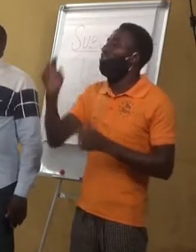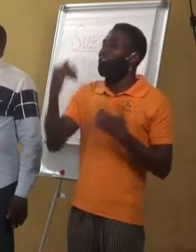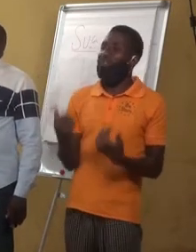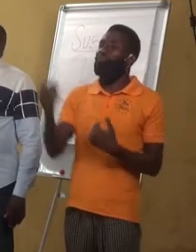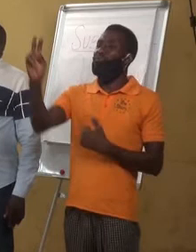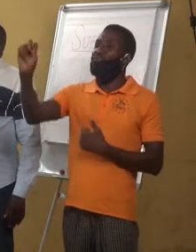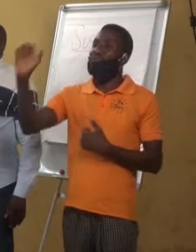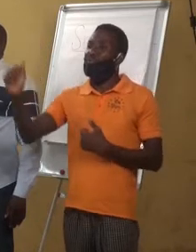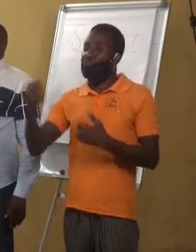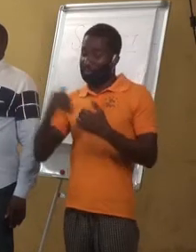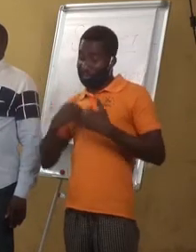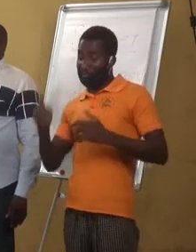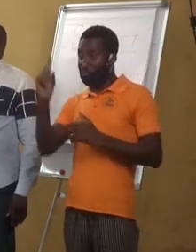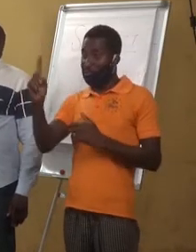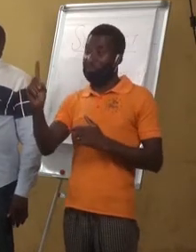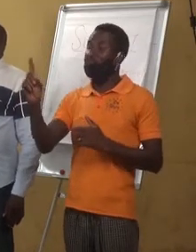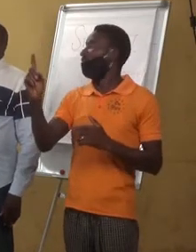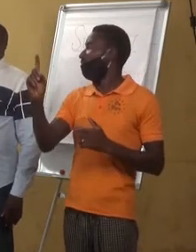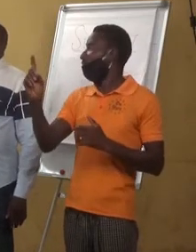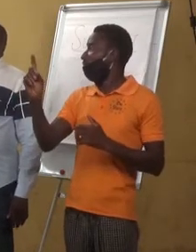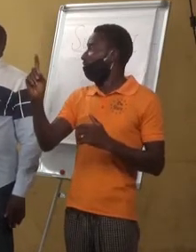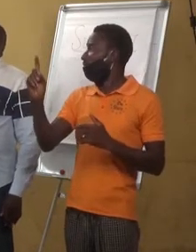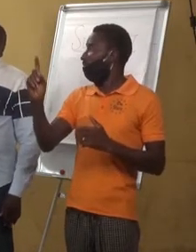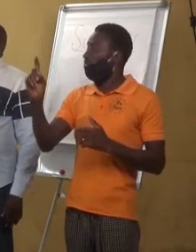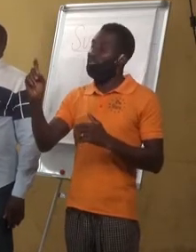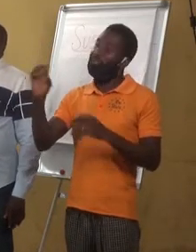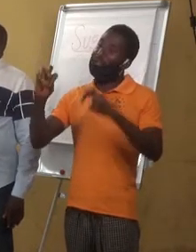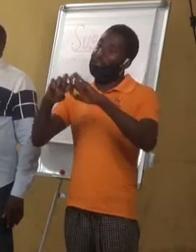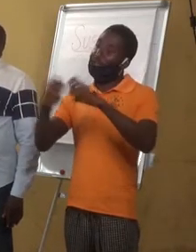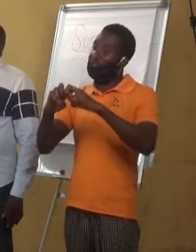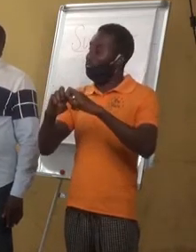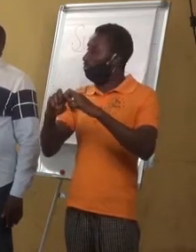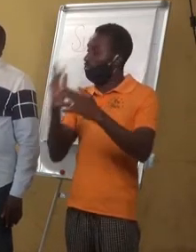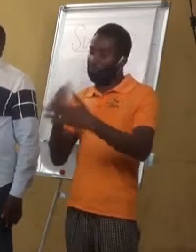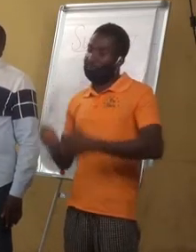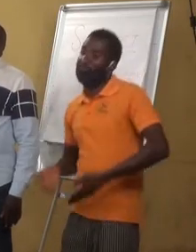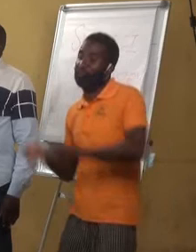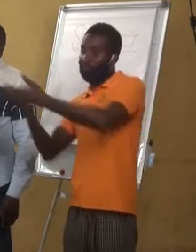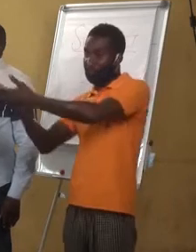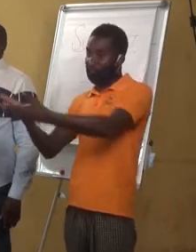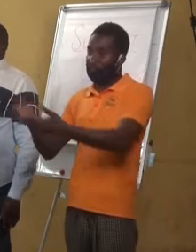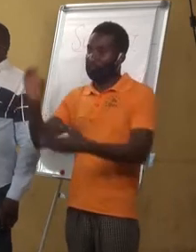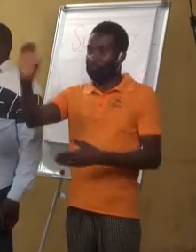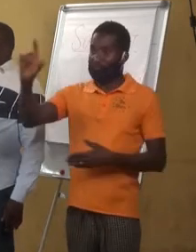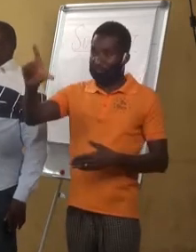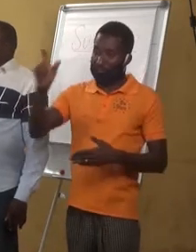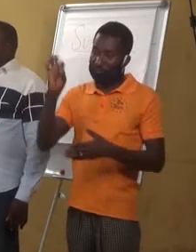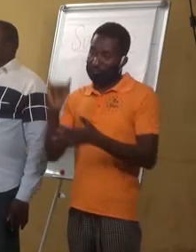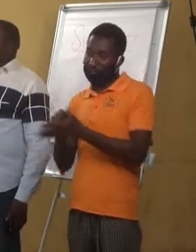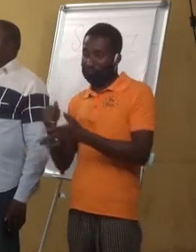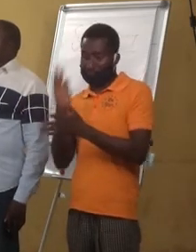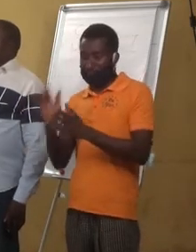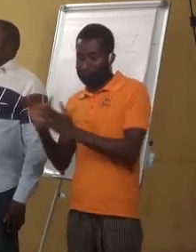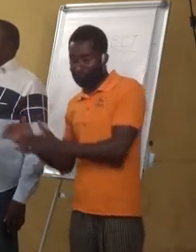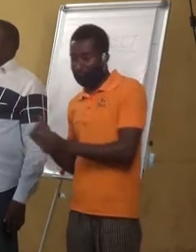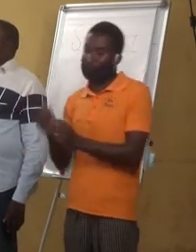only one valence electron, will donate that valence electron to chlorine so that it will be left with